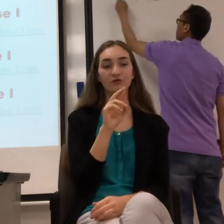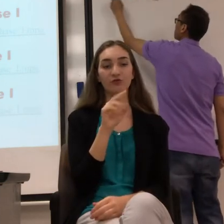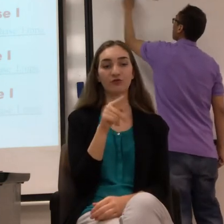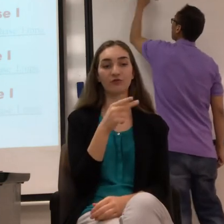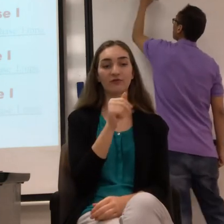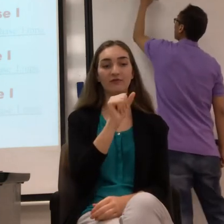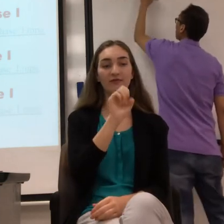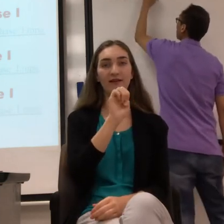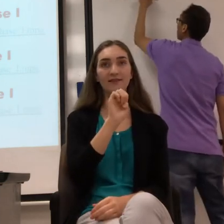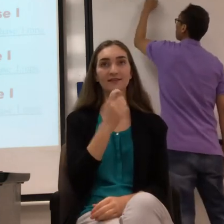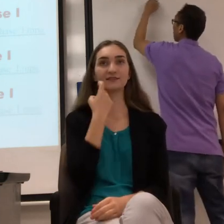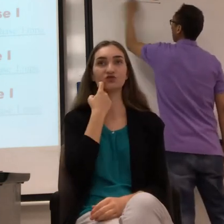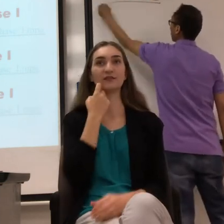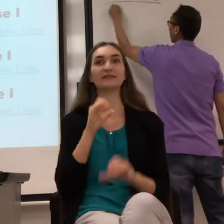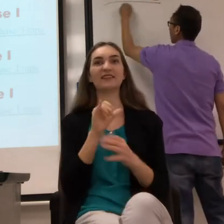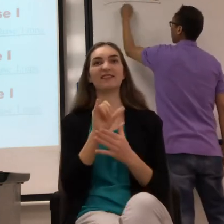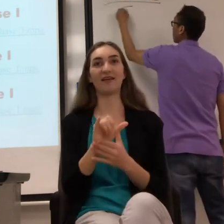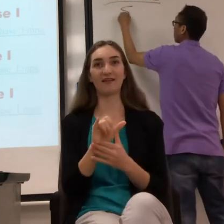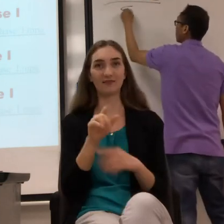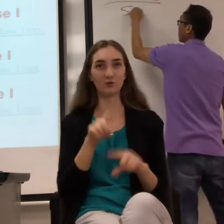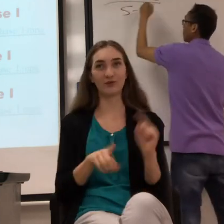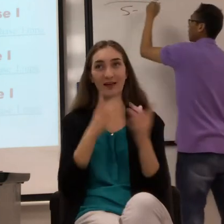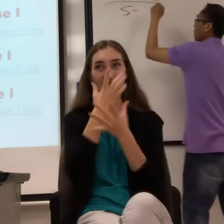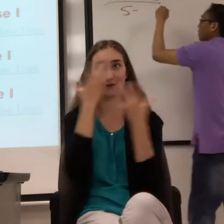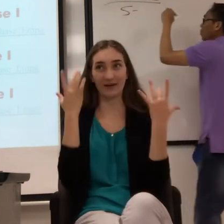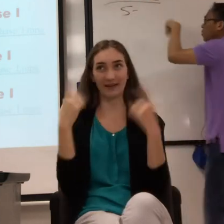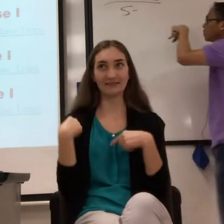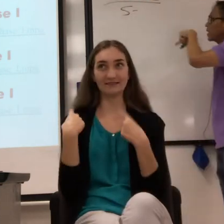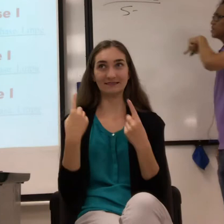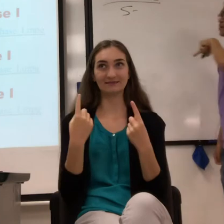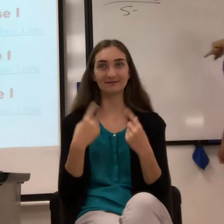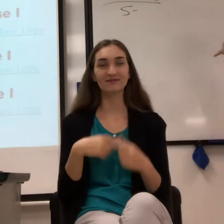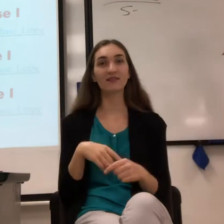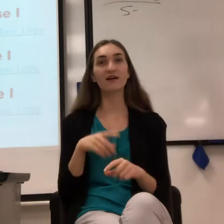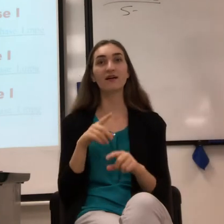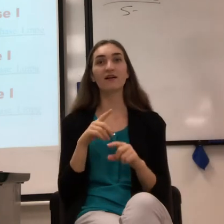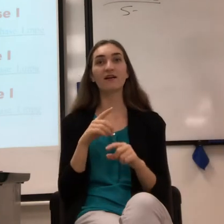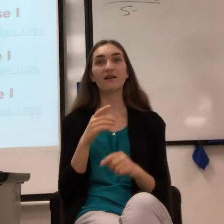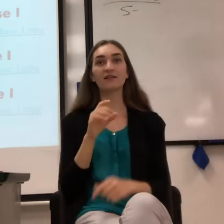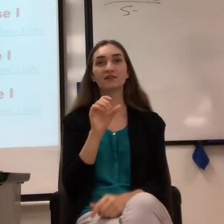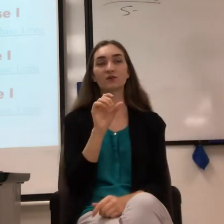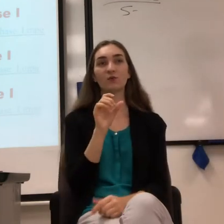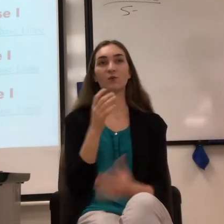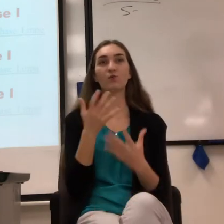Now, we just did this. You couldn't have forgotten already. What replicates in S?